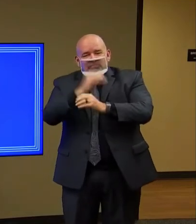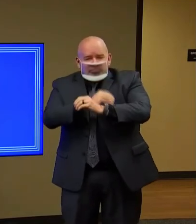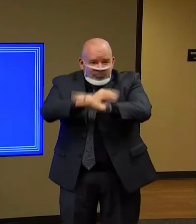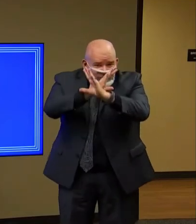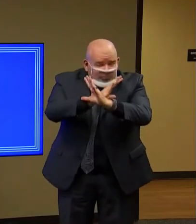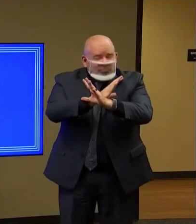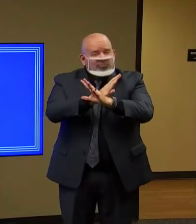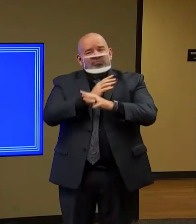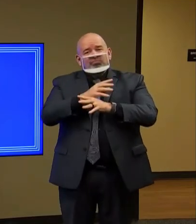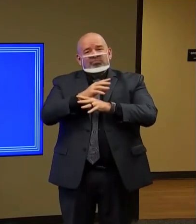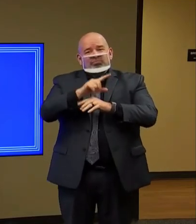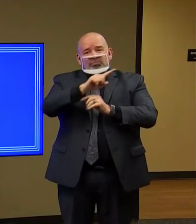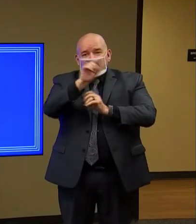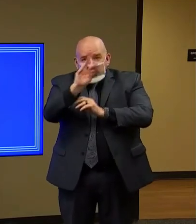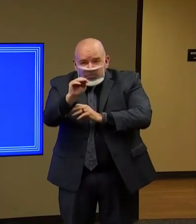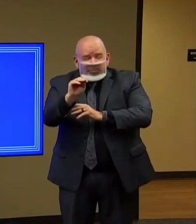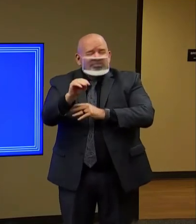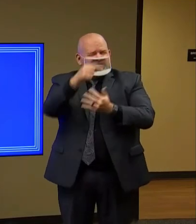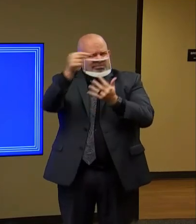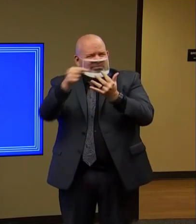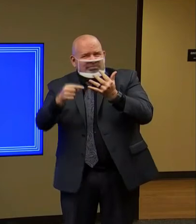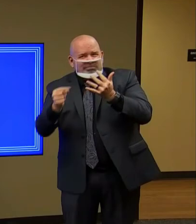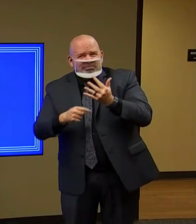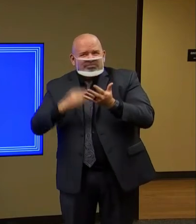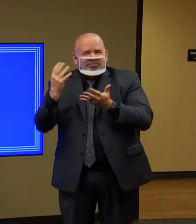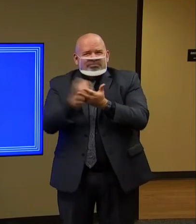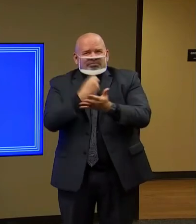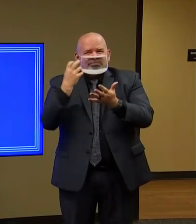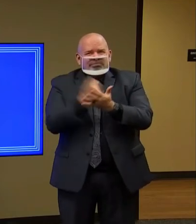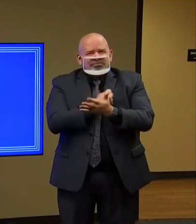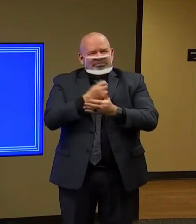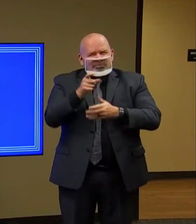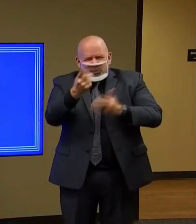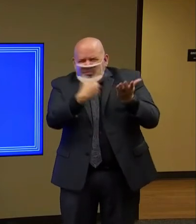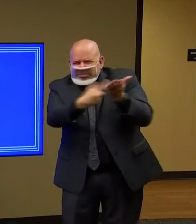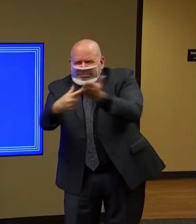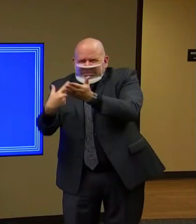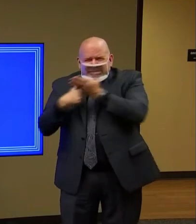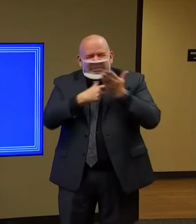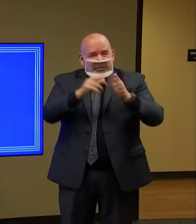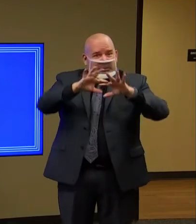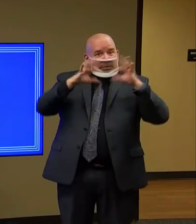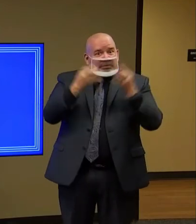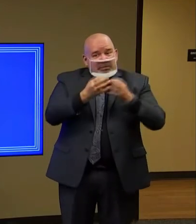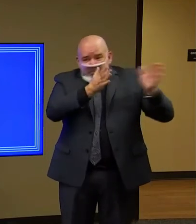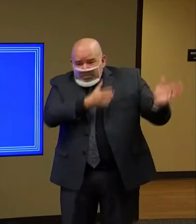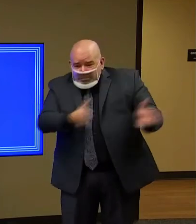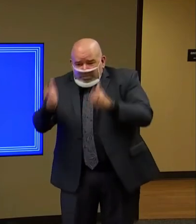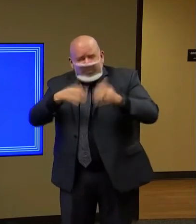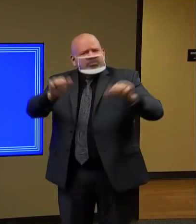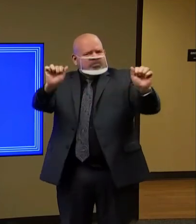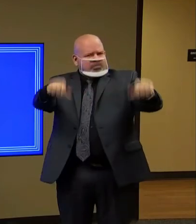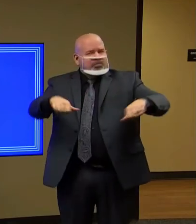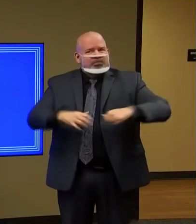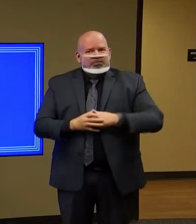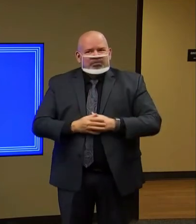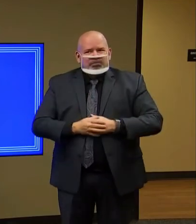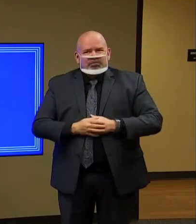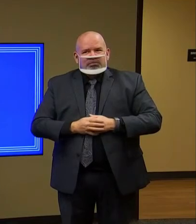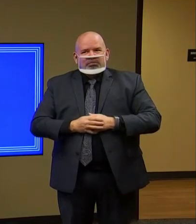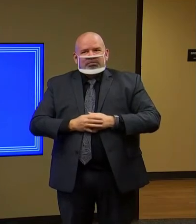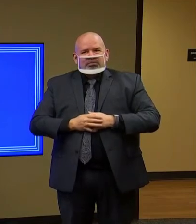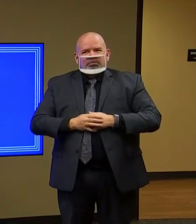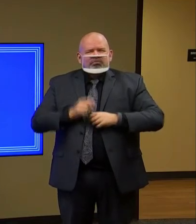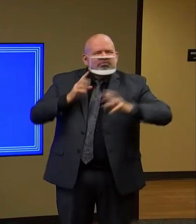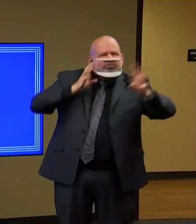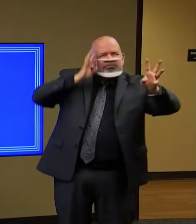we've got to plan ahead. We've got to think ahead. If you'll think ahead to how are we going to replace